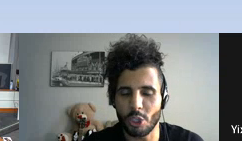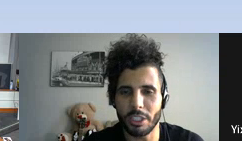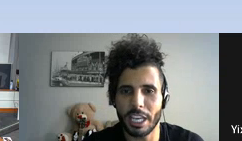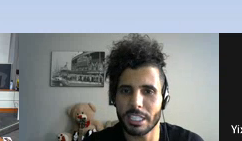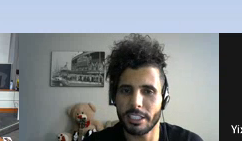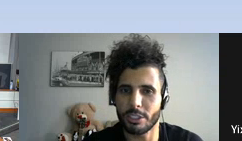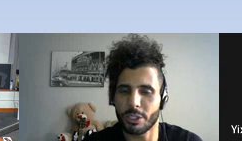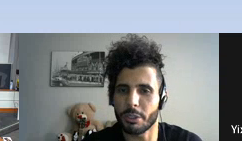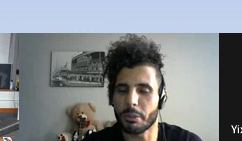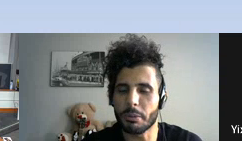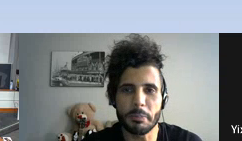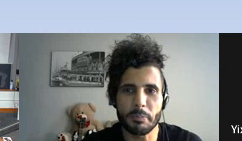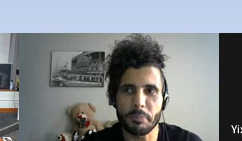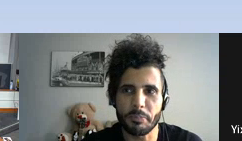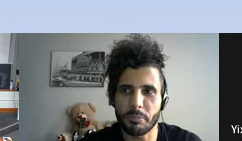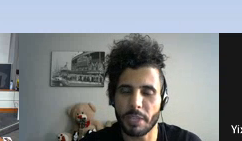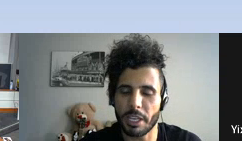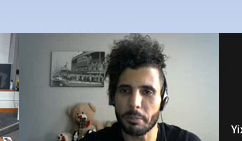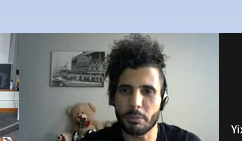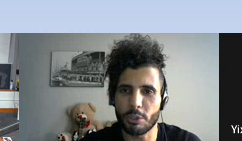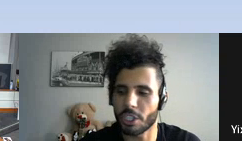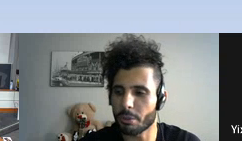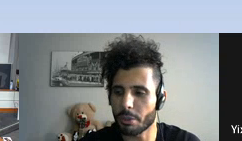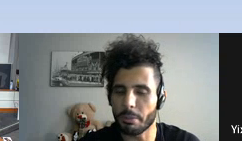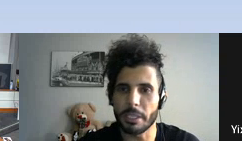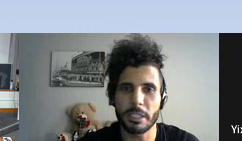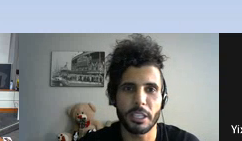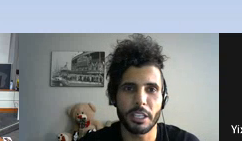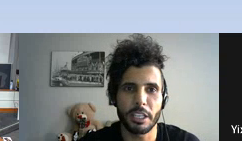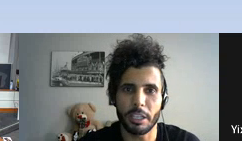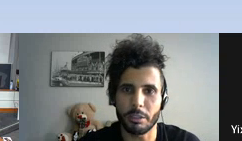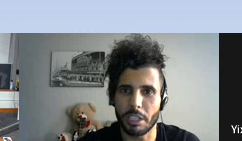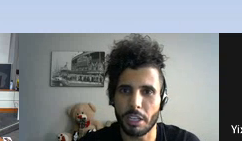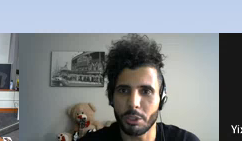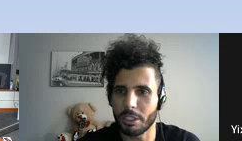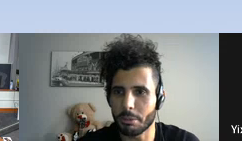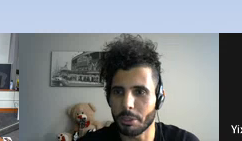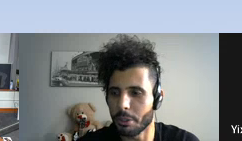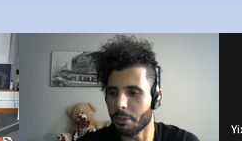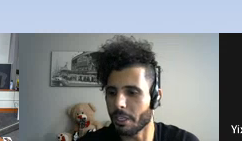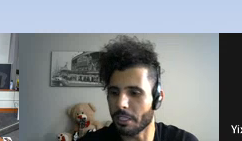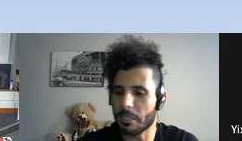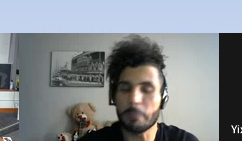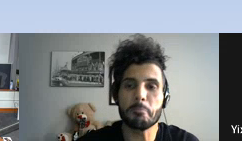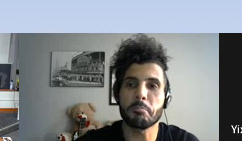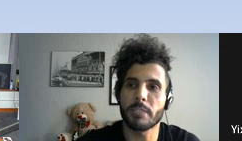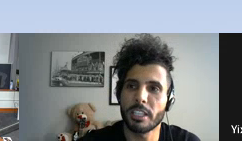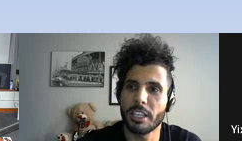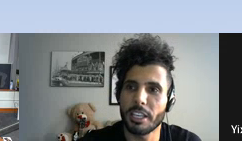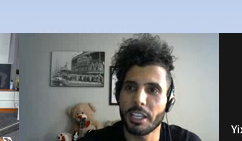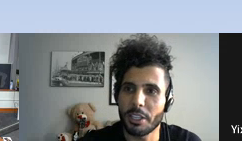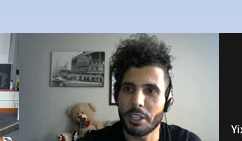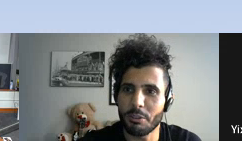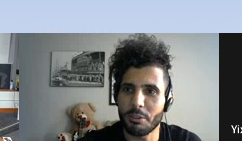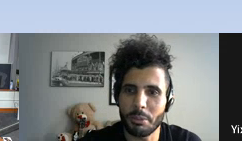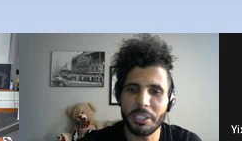don't hesitate to share with me. I would love to hear from you, and thank you for being